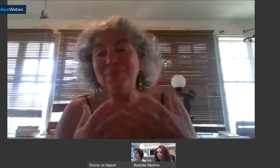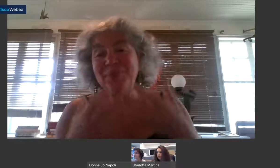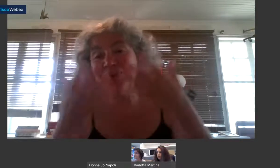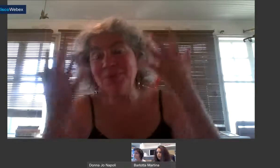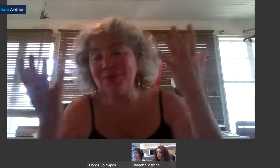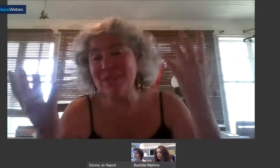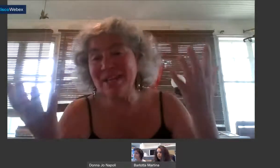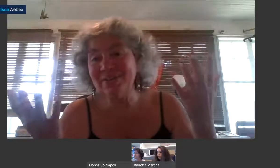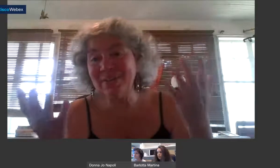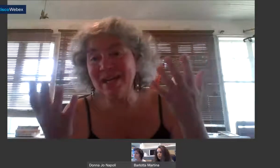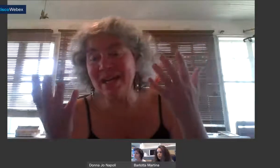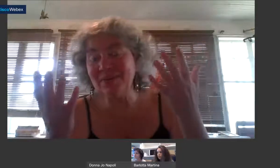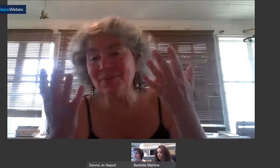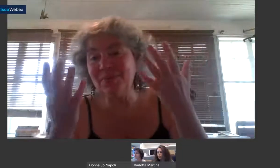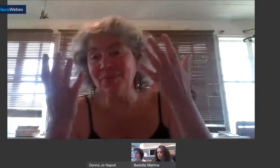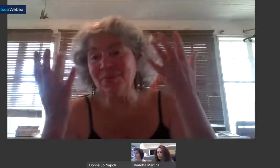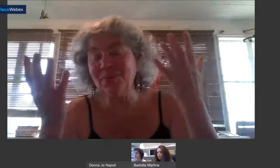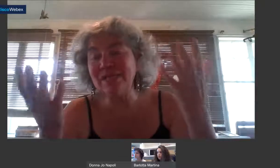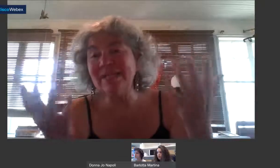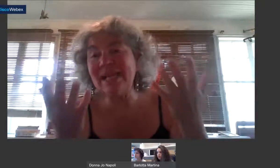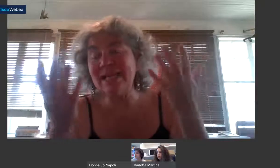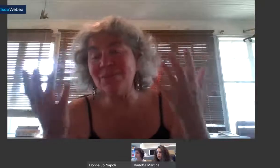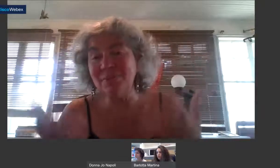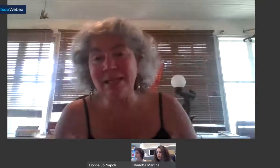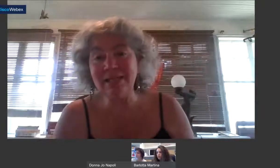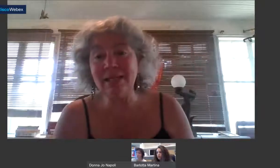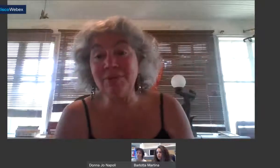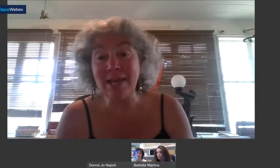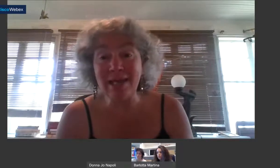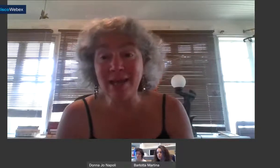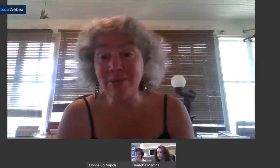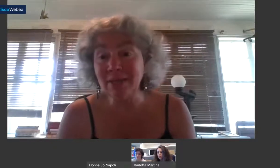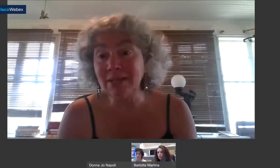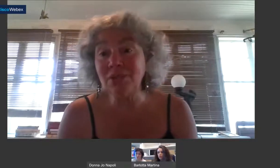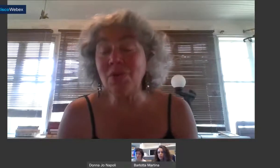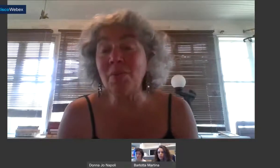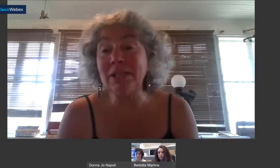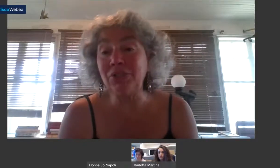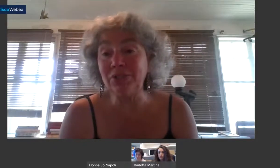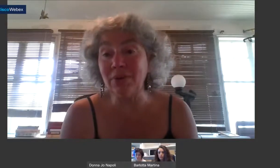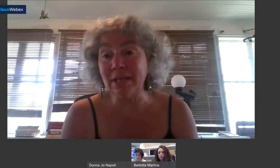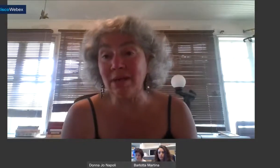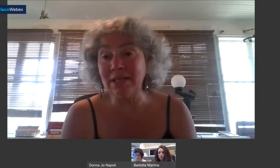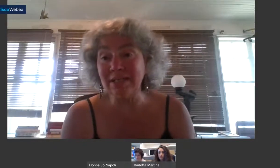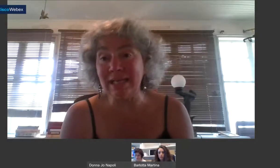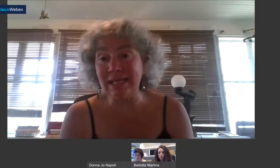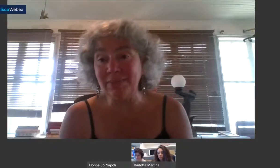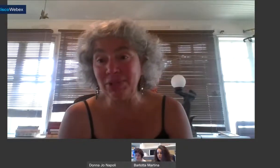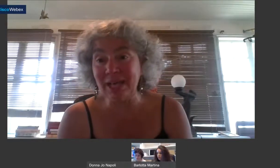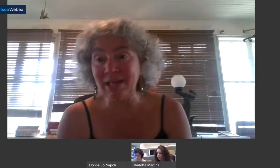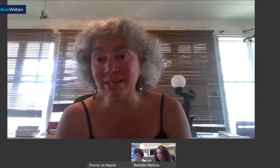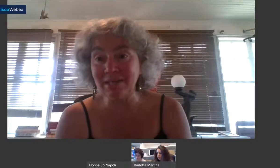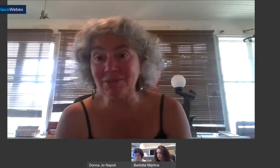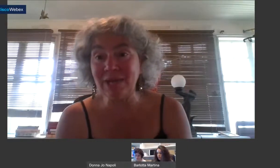Who knows what studies are being done right now? There, so much is going on in sign language analysis right